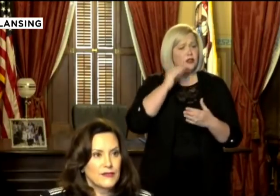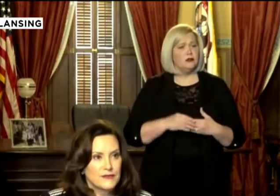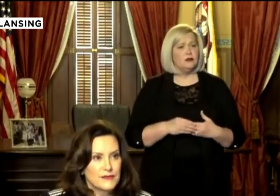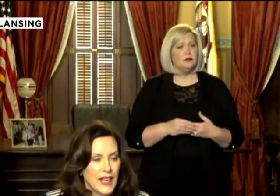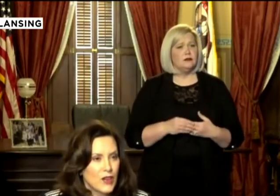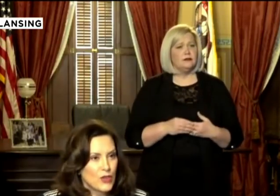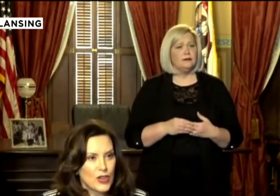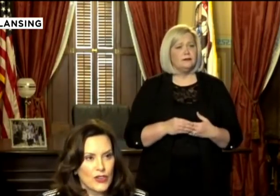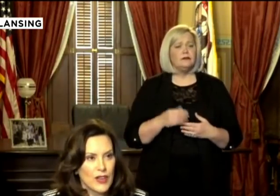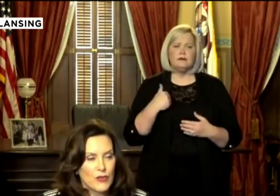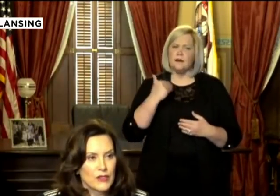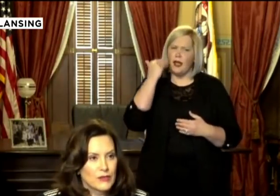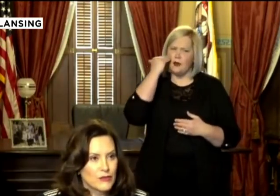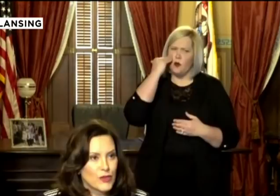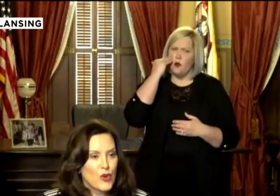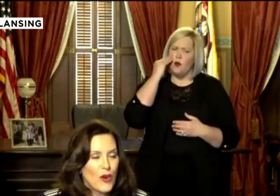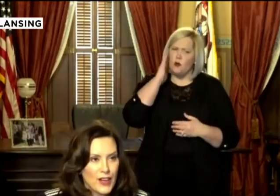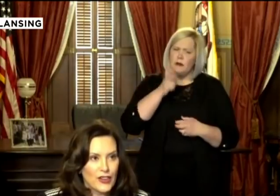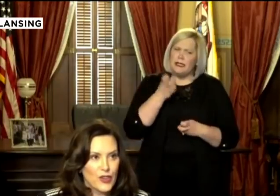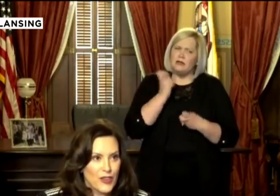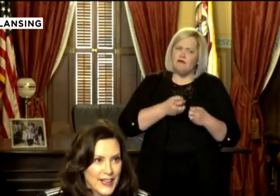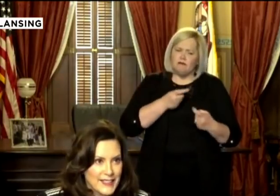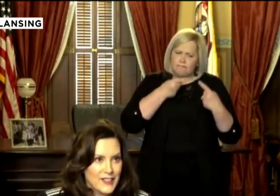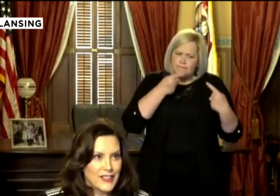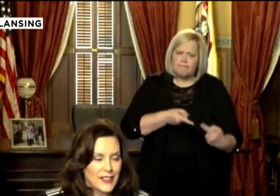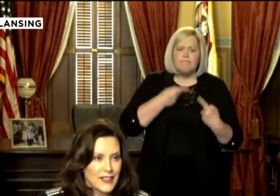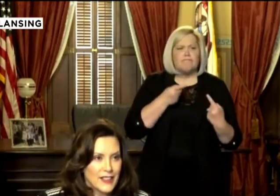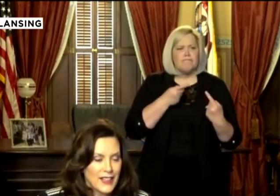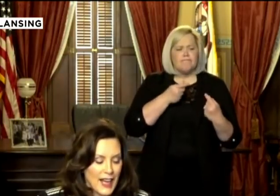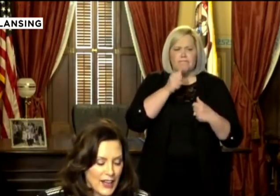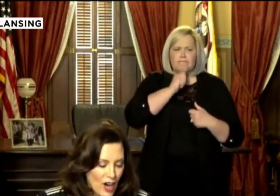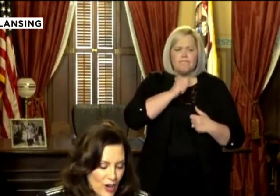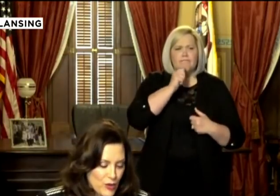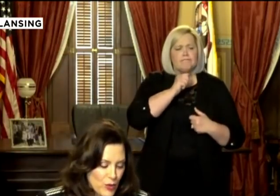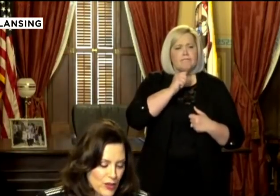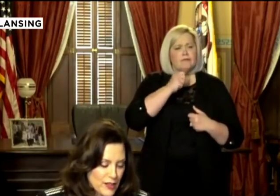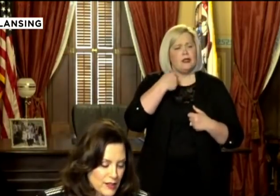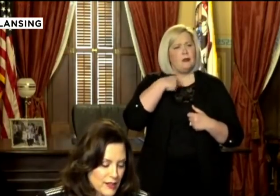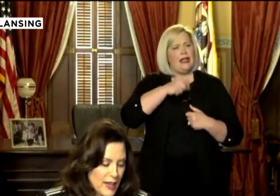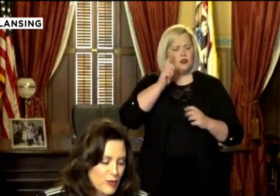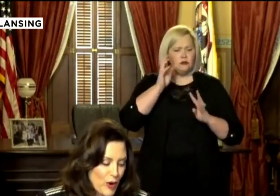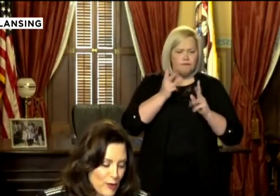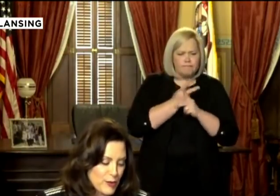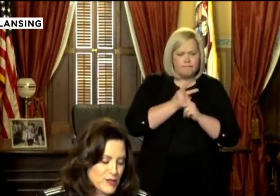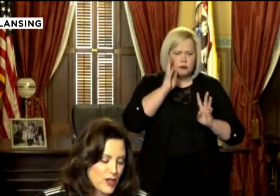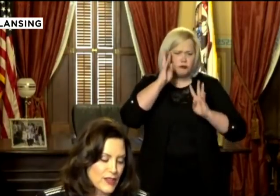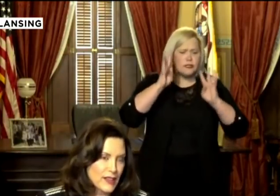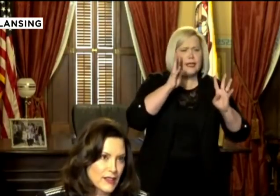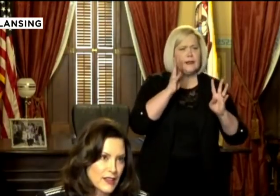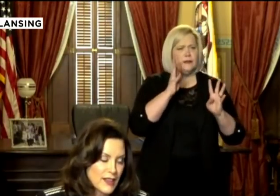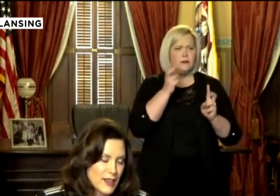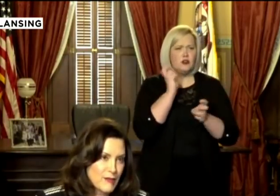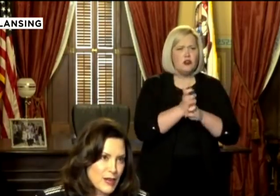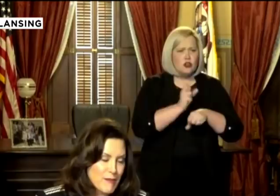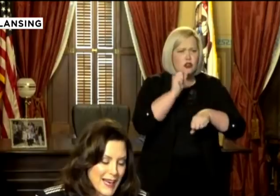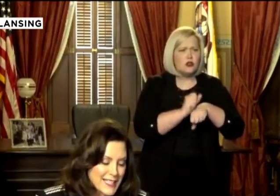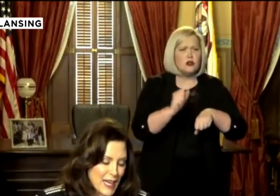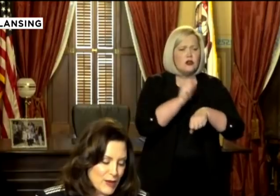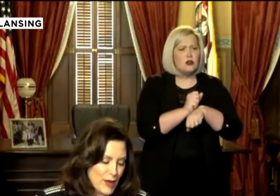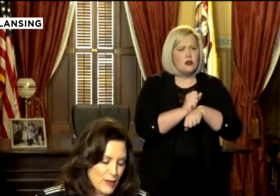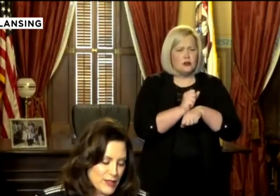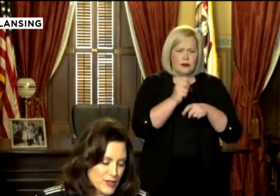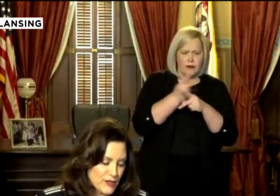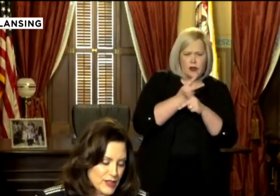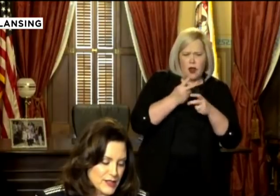be tough, and it will require creativity and hard work and problem solving. But in